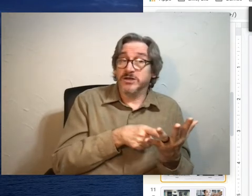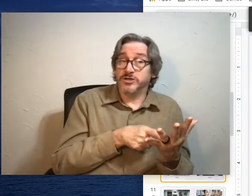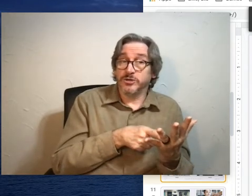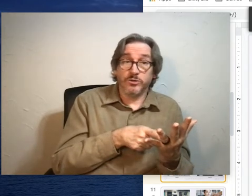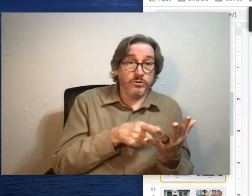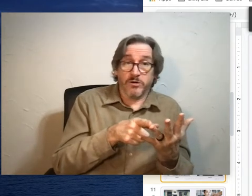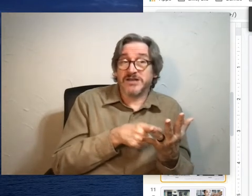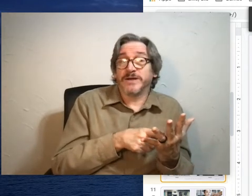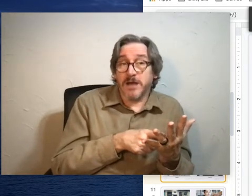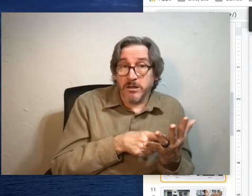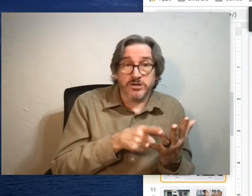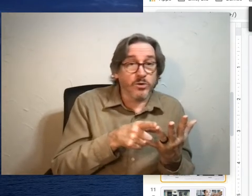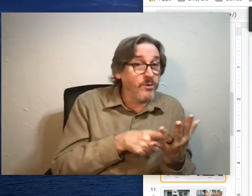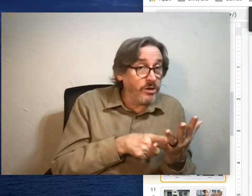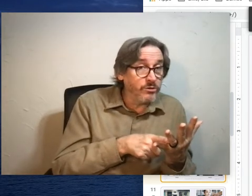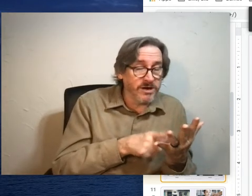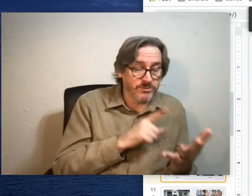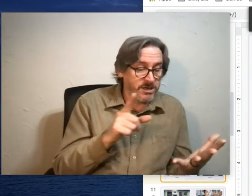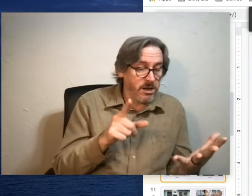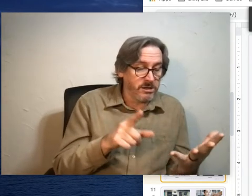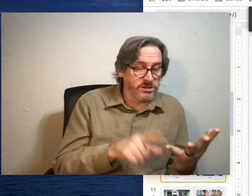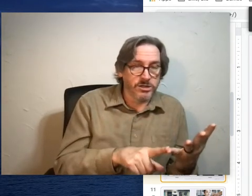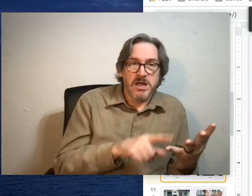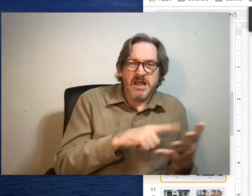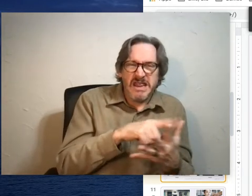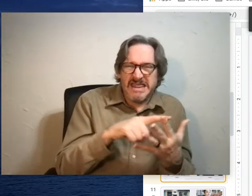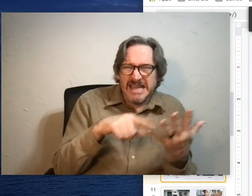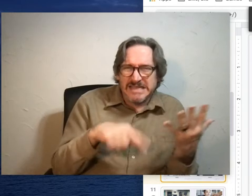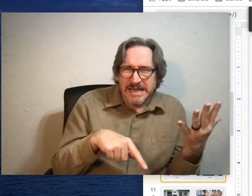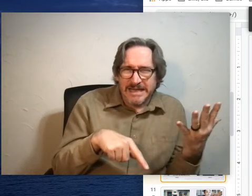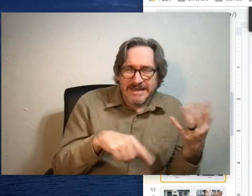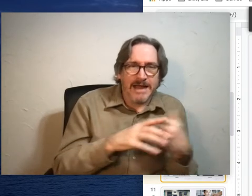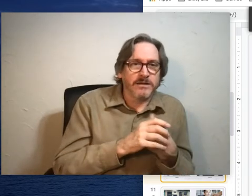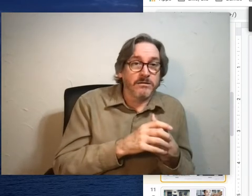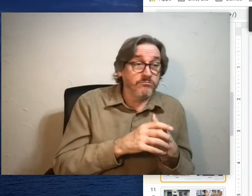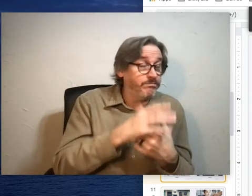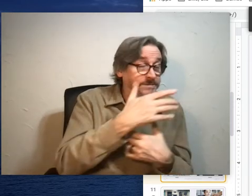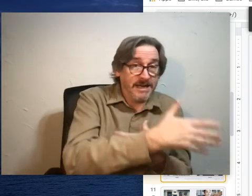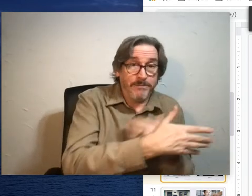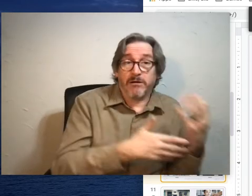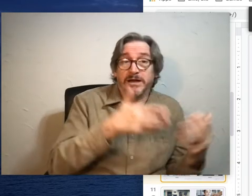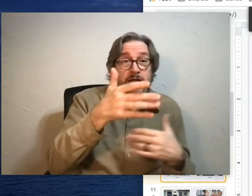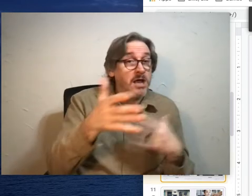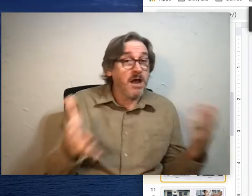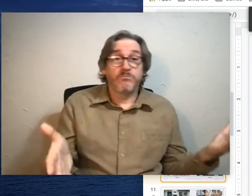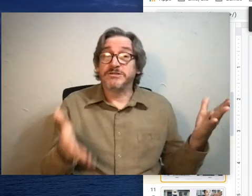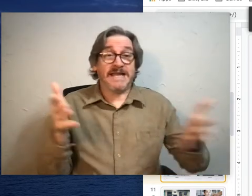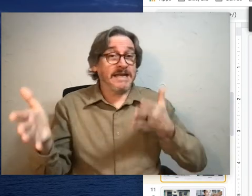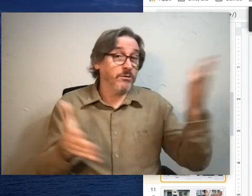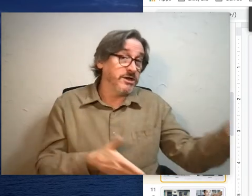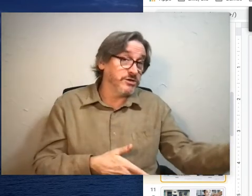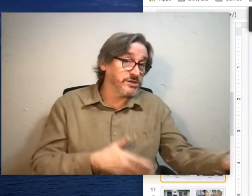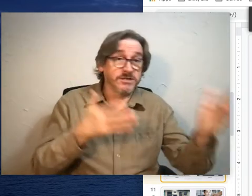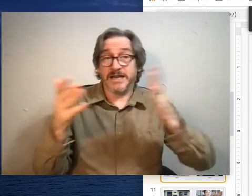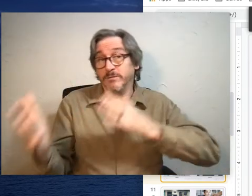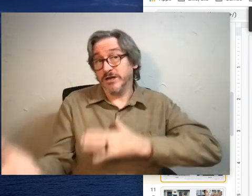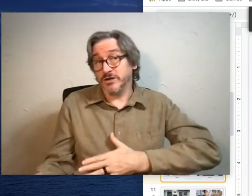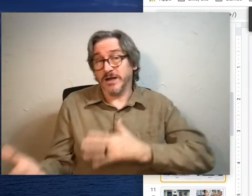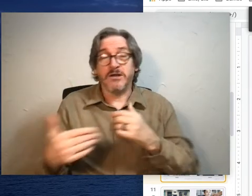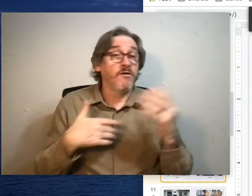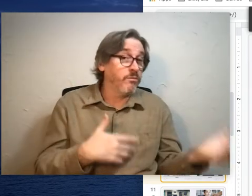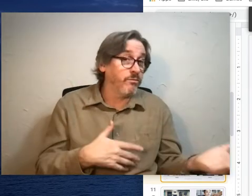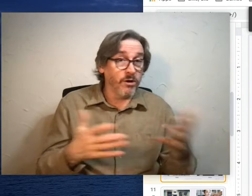When did you graduate college, or when will you graduate college? Things like that. Getting married, dating. When did you start dating?